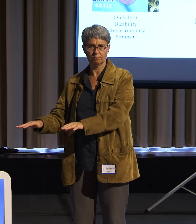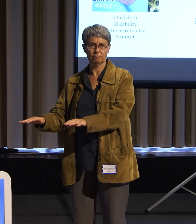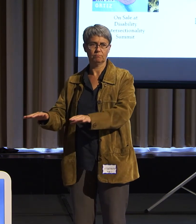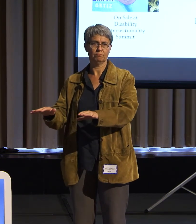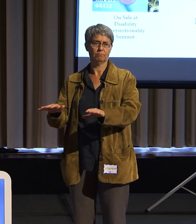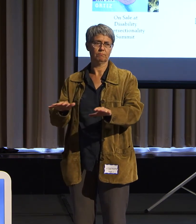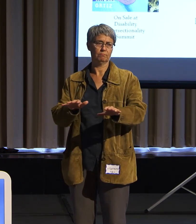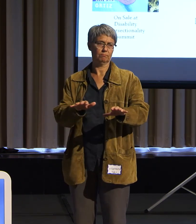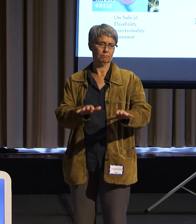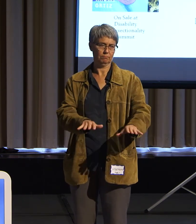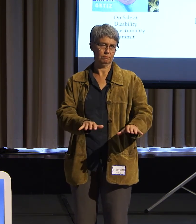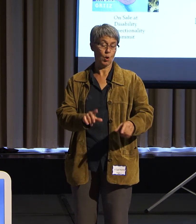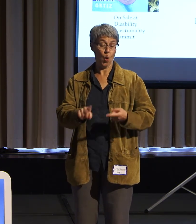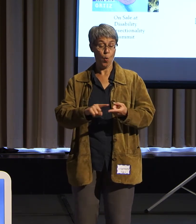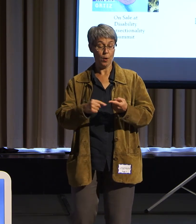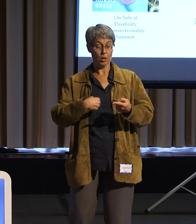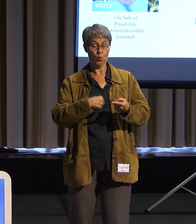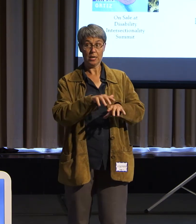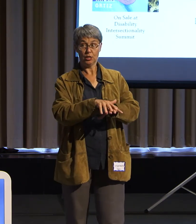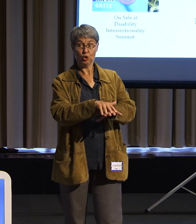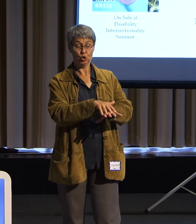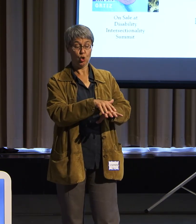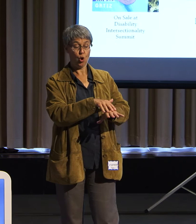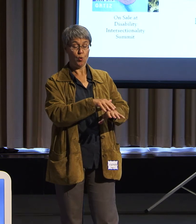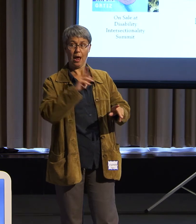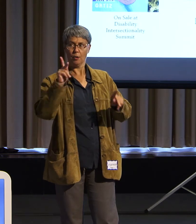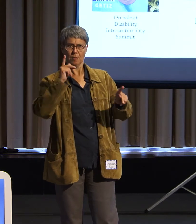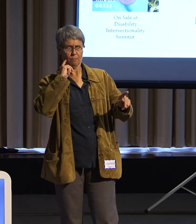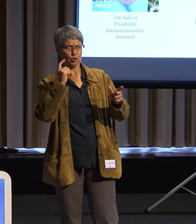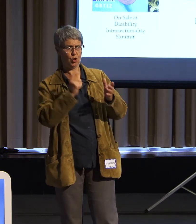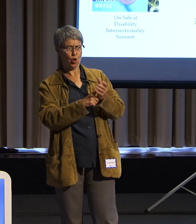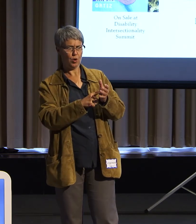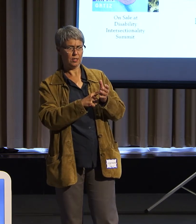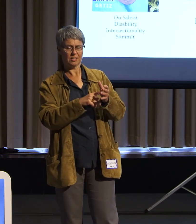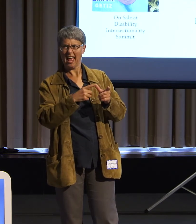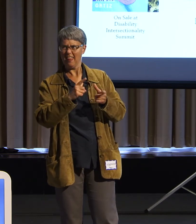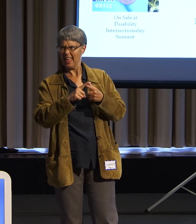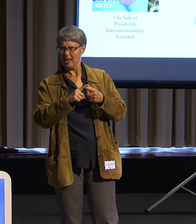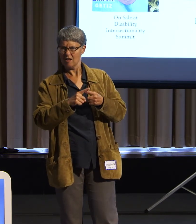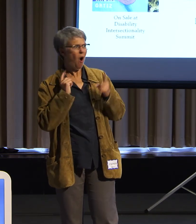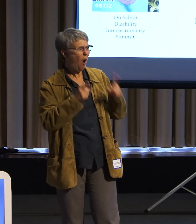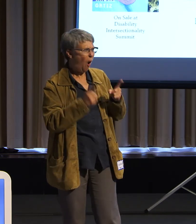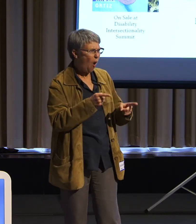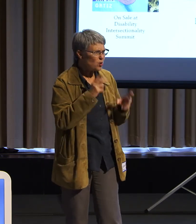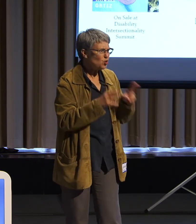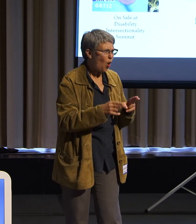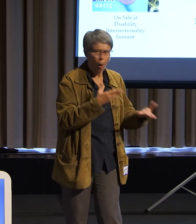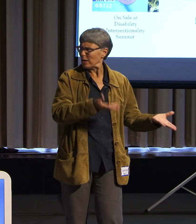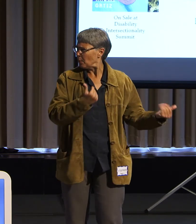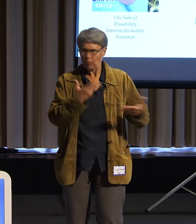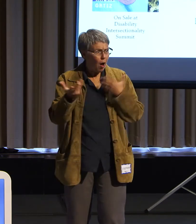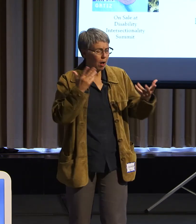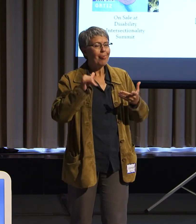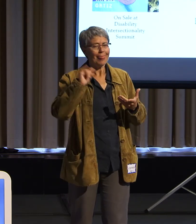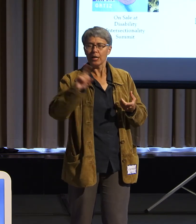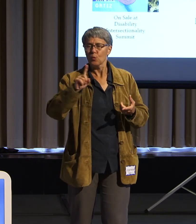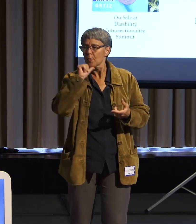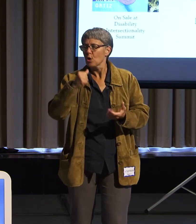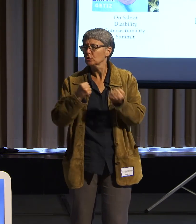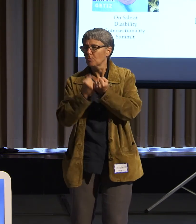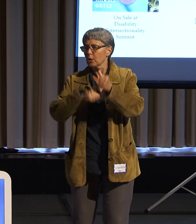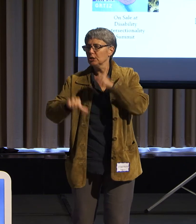because that actually was like my fundamental question, was like, how do we do this in real life? You know, when I really care about a bunch of issues